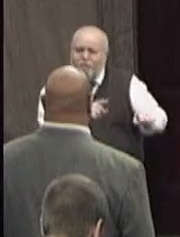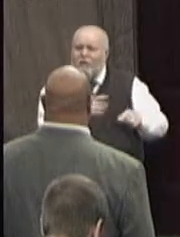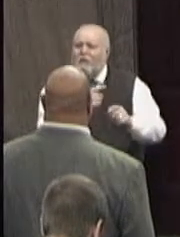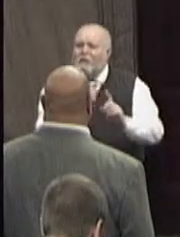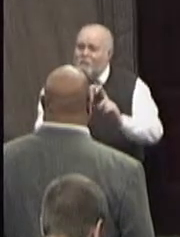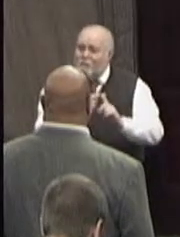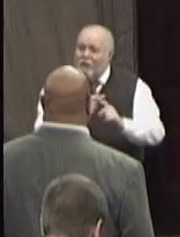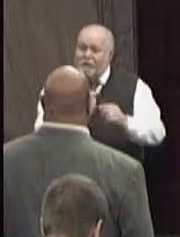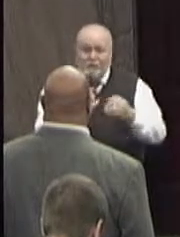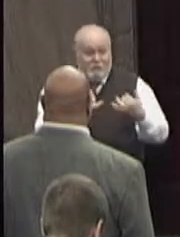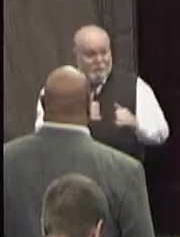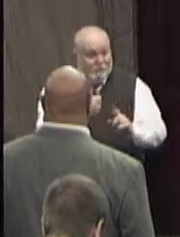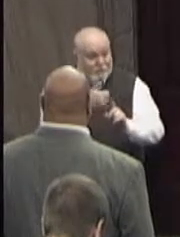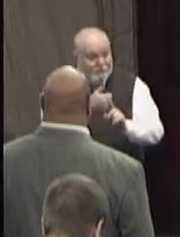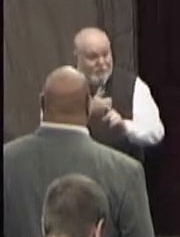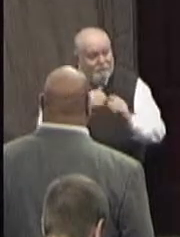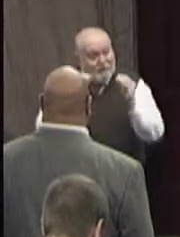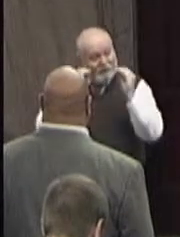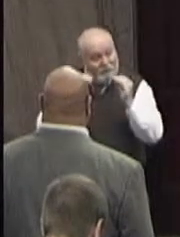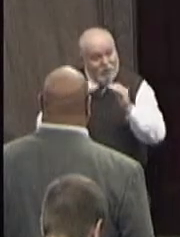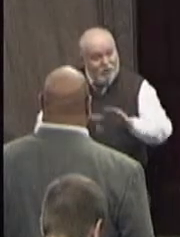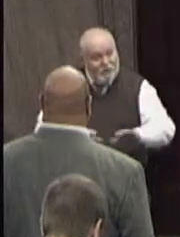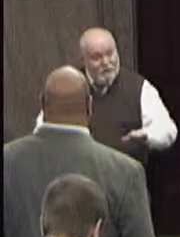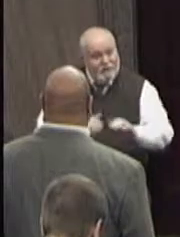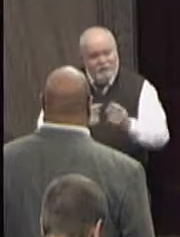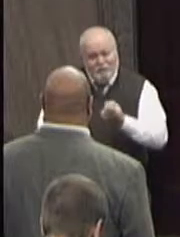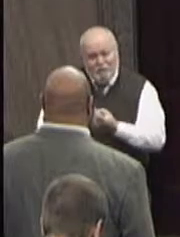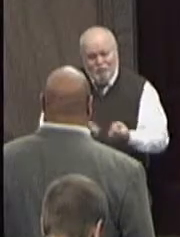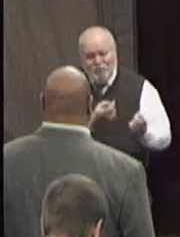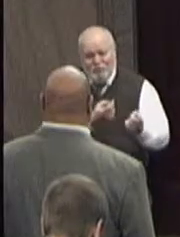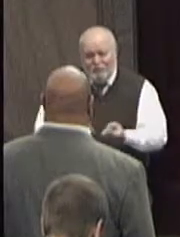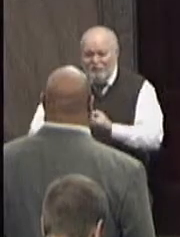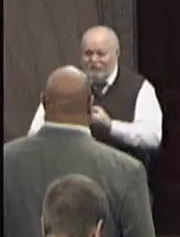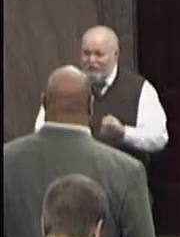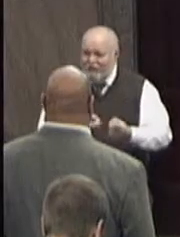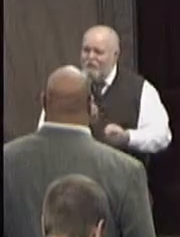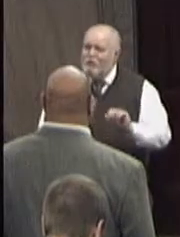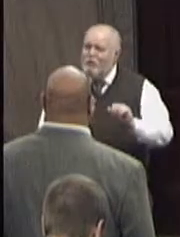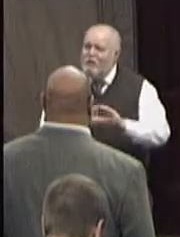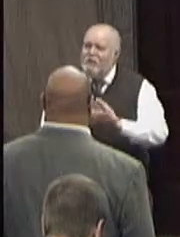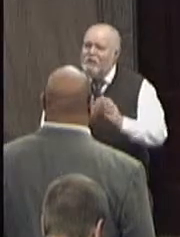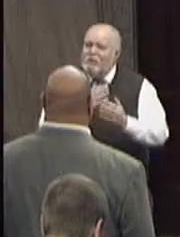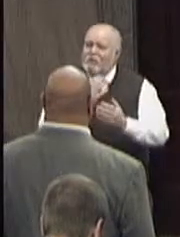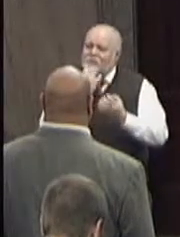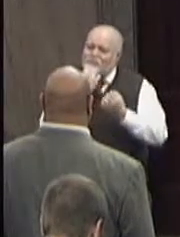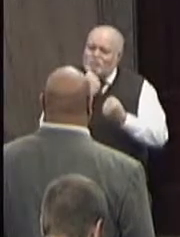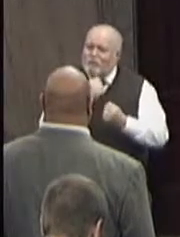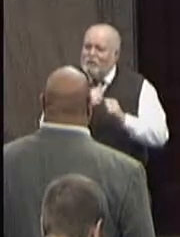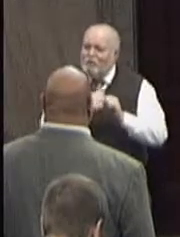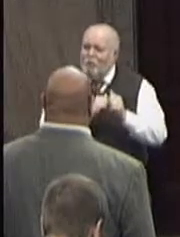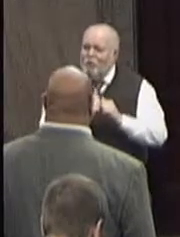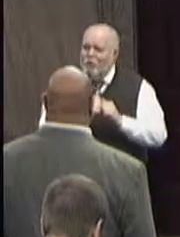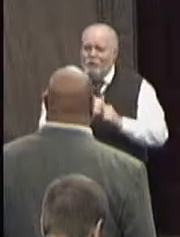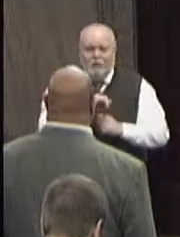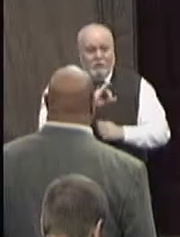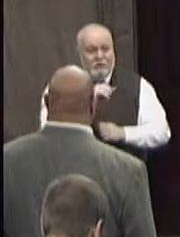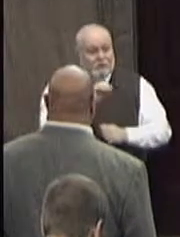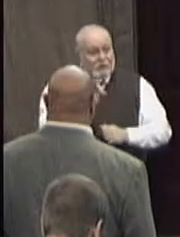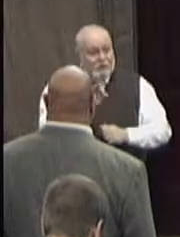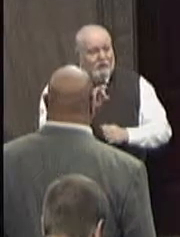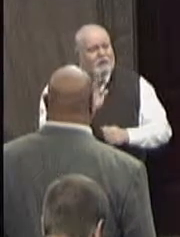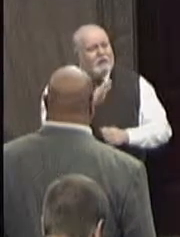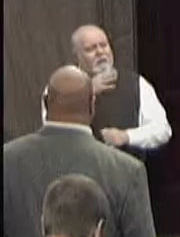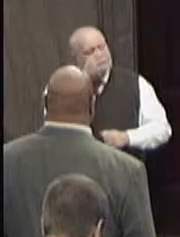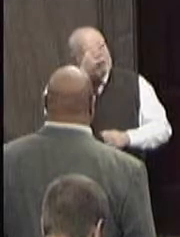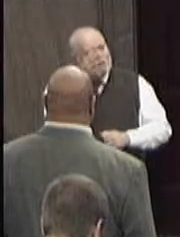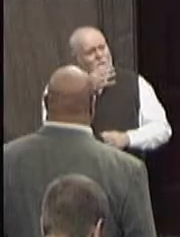play recreationally and taught children how to skate so they could love the sport as much as he did. And whereas Jeffrey was predeceased by